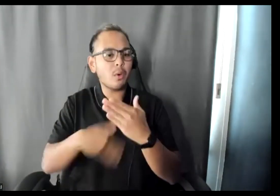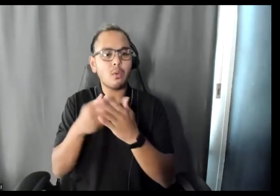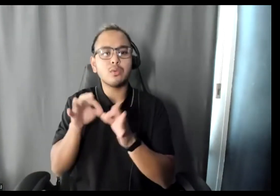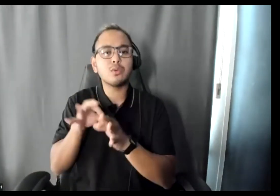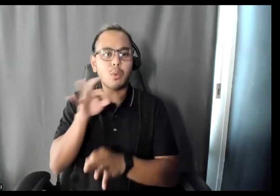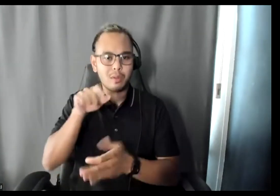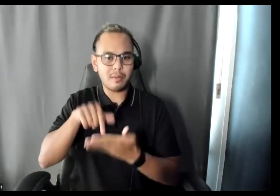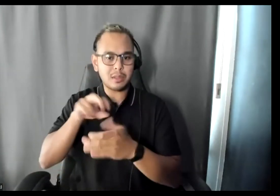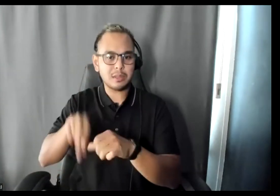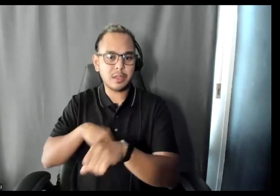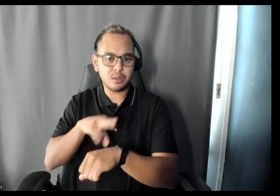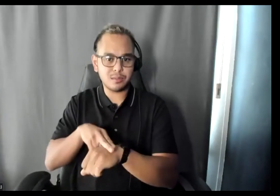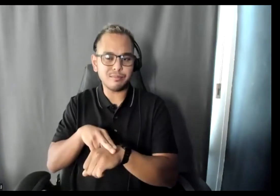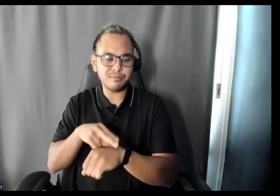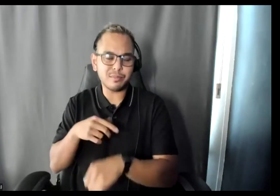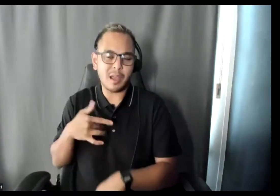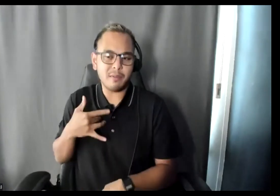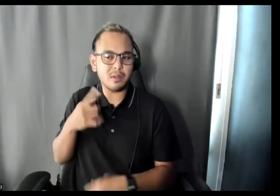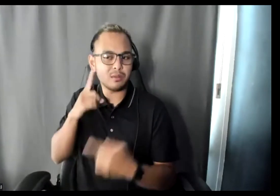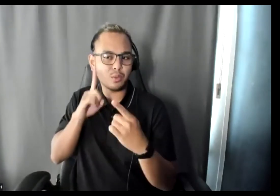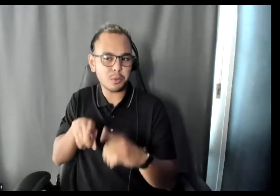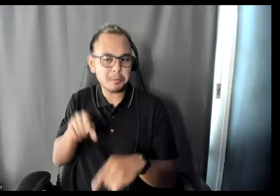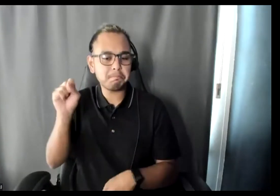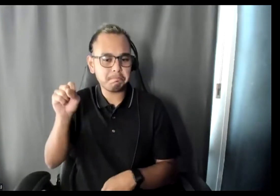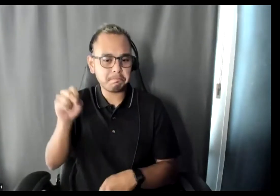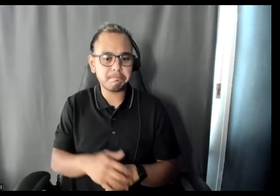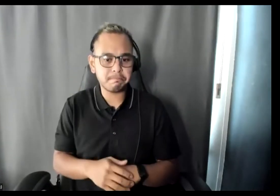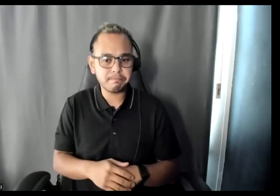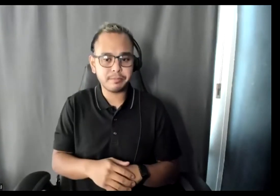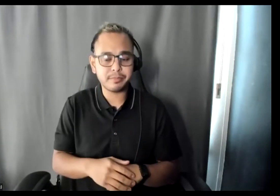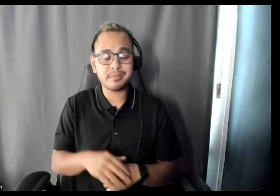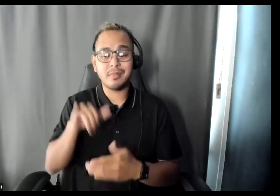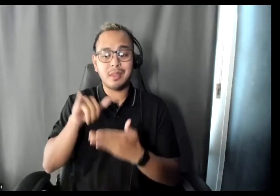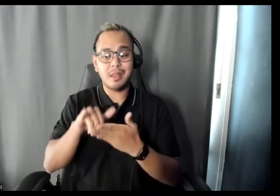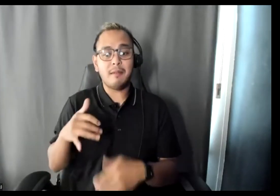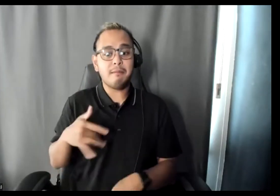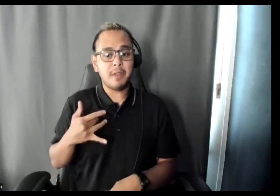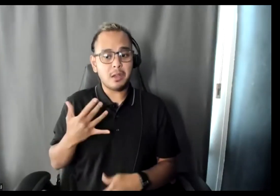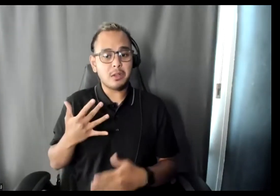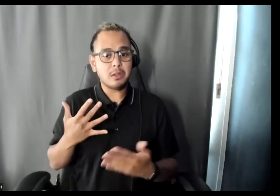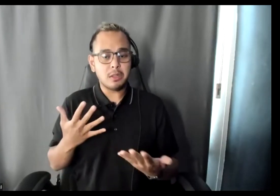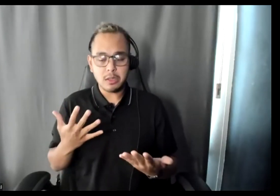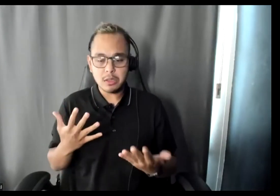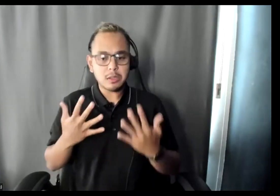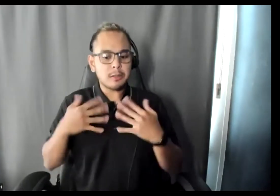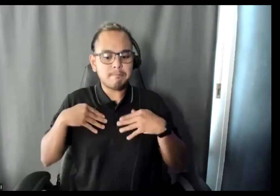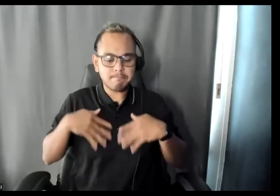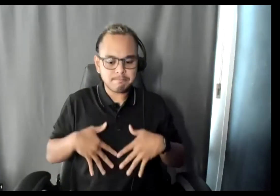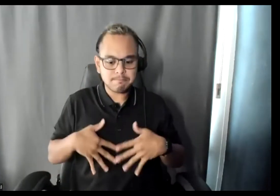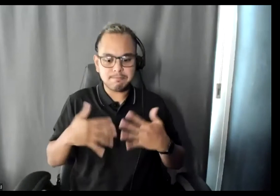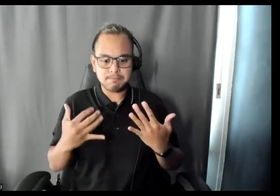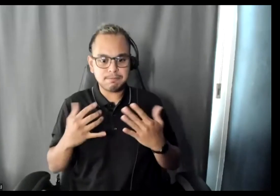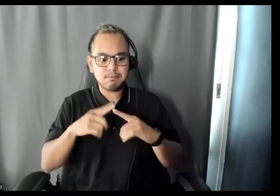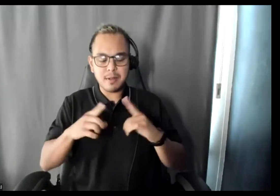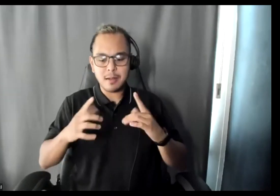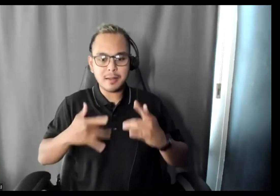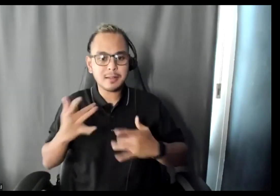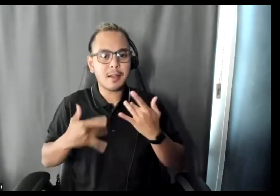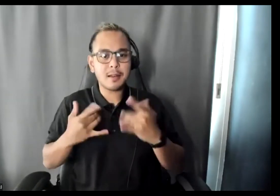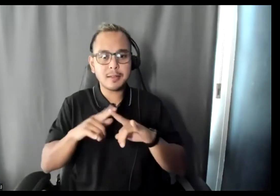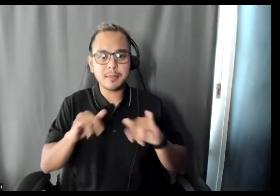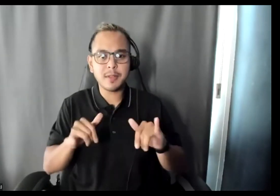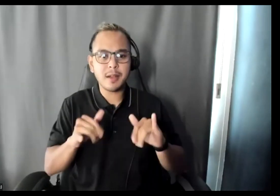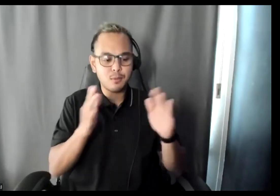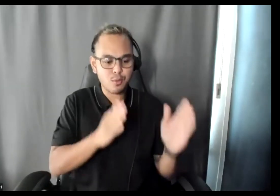tell you, I think that we are actually. And all of that may feel relatively daunting to be organizing on so many fronts for